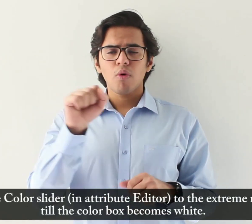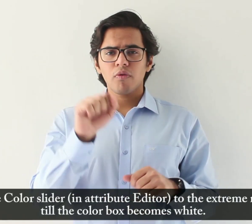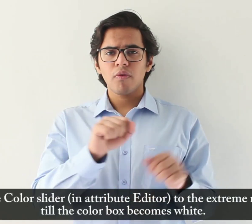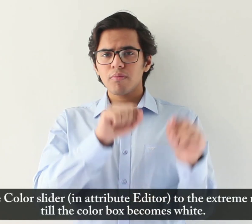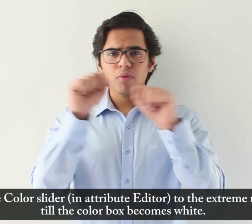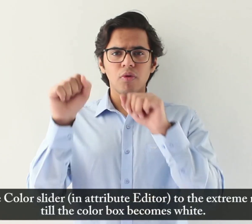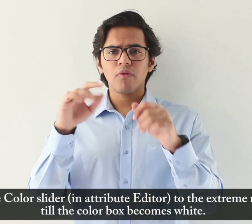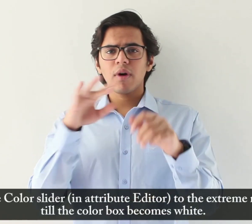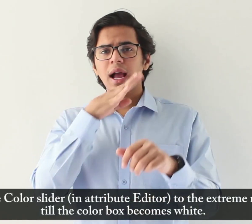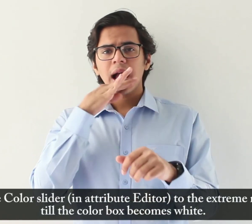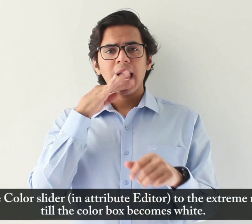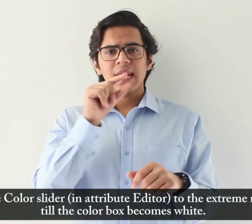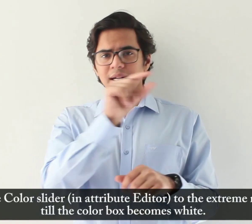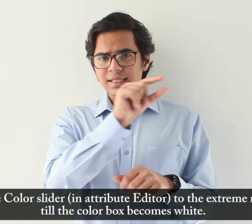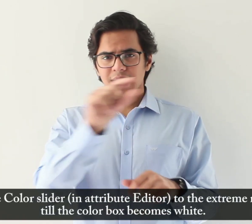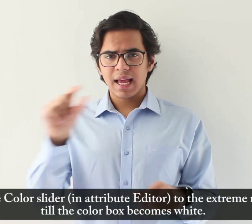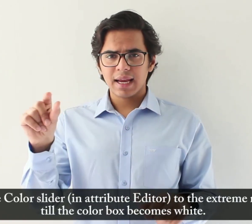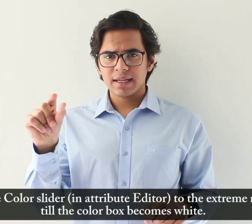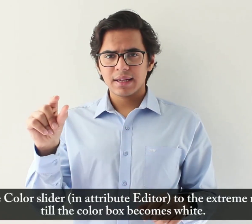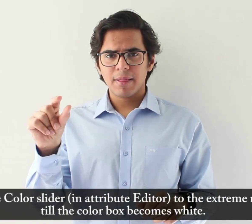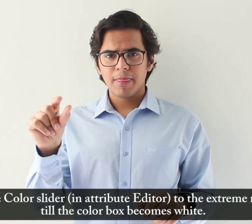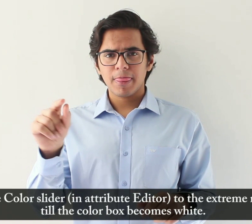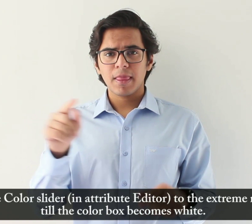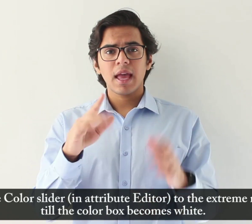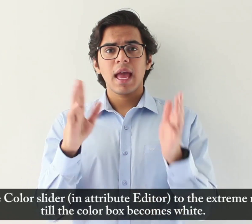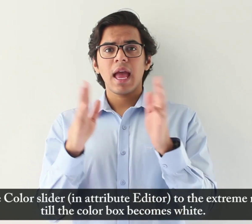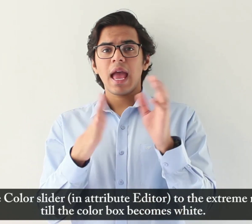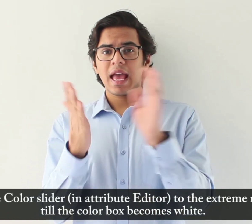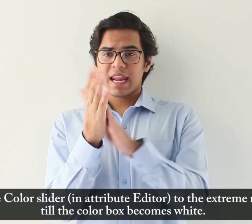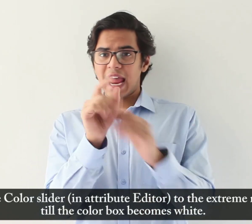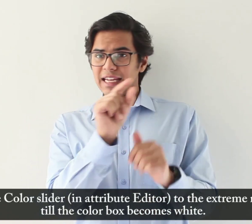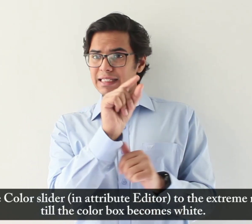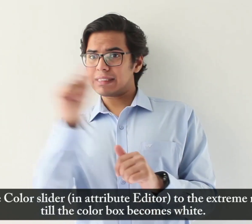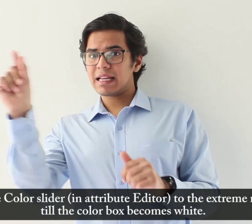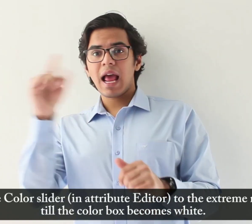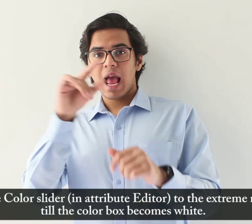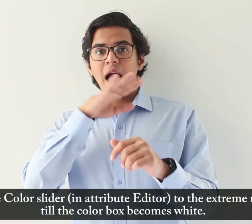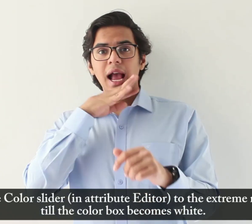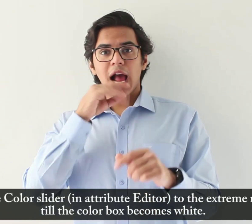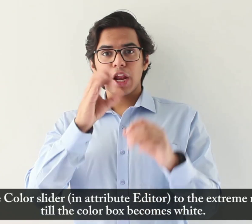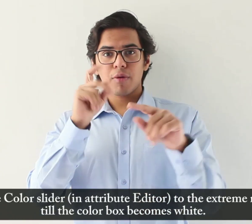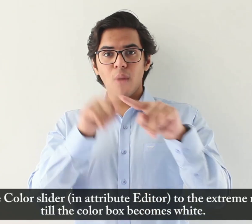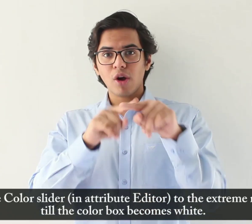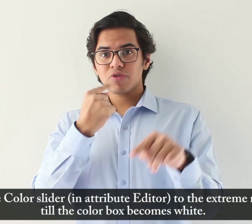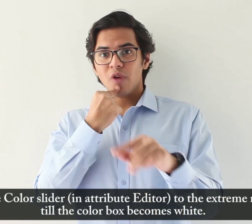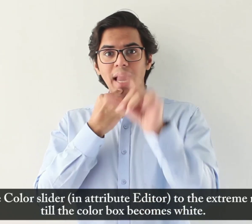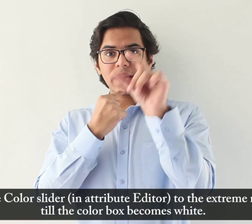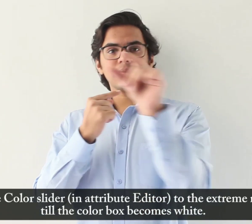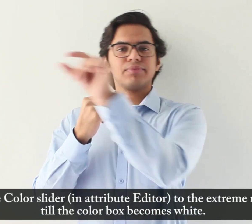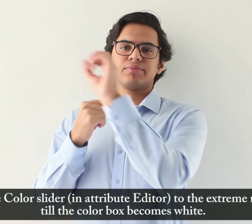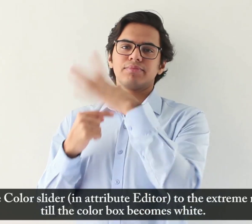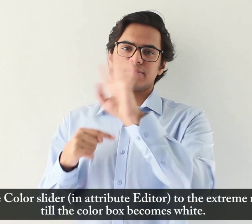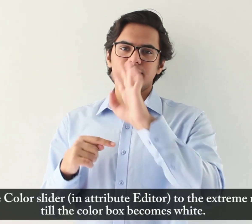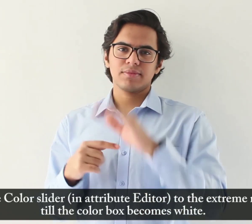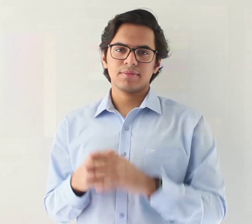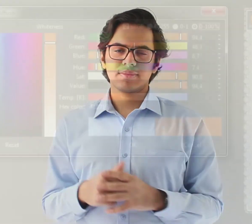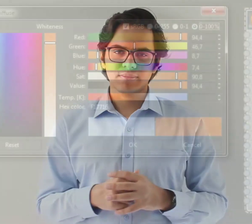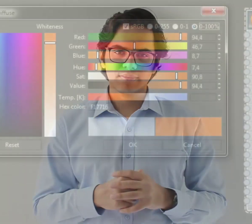Move color slider in Attribute Editor to the extreme right till the color box becomes white.